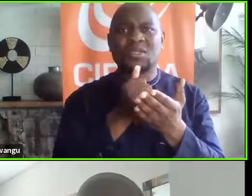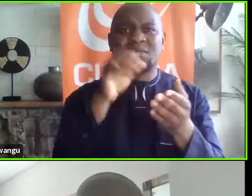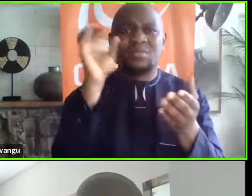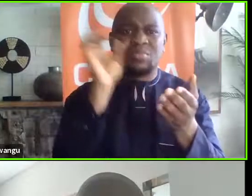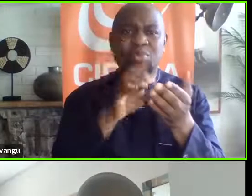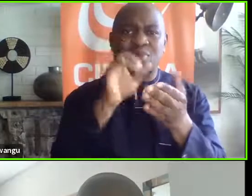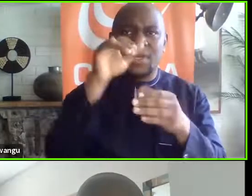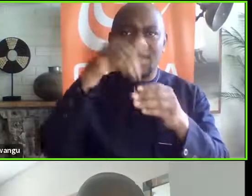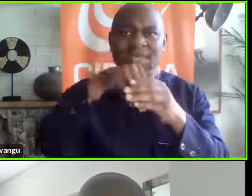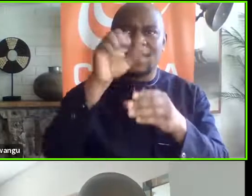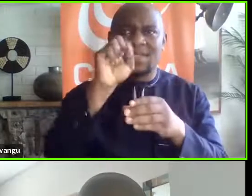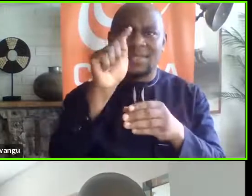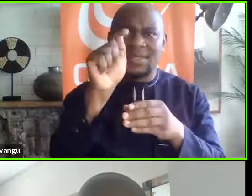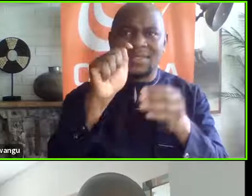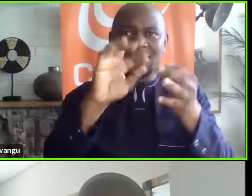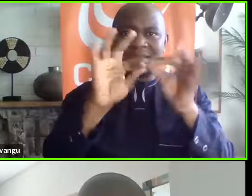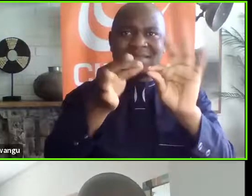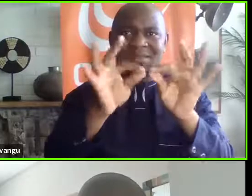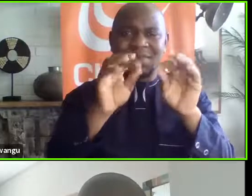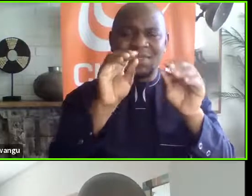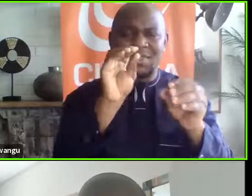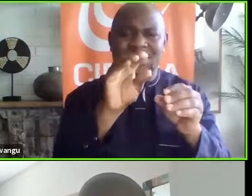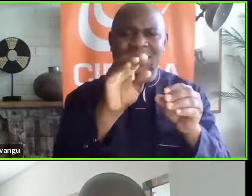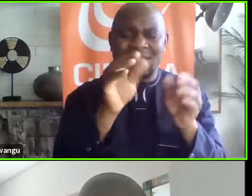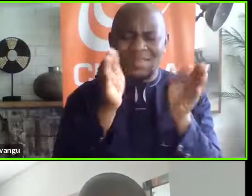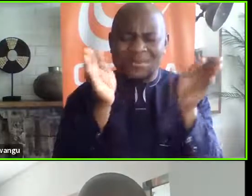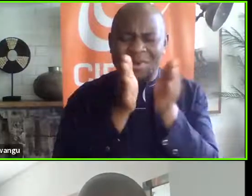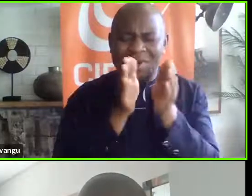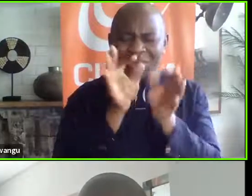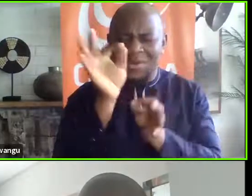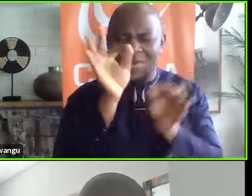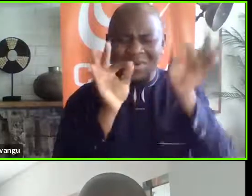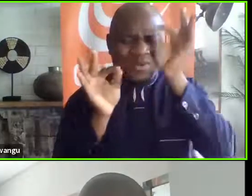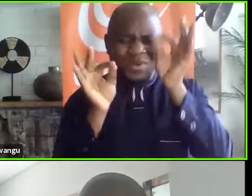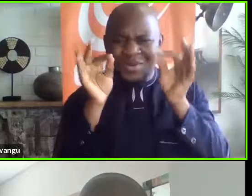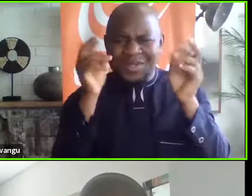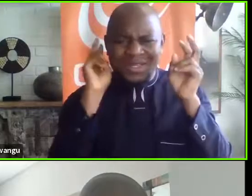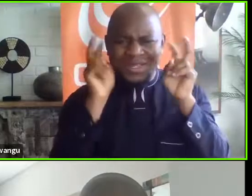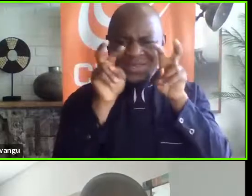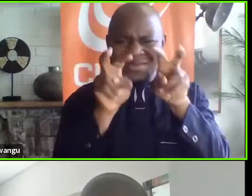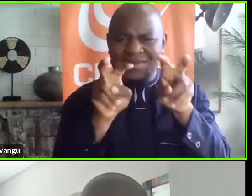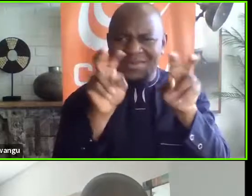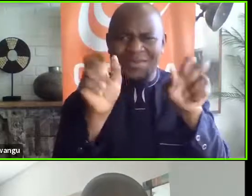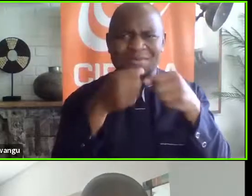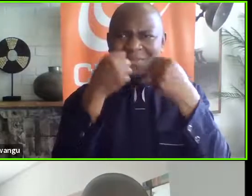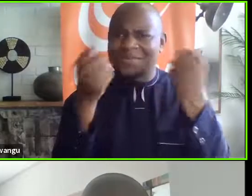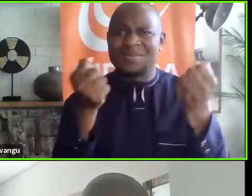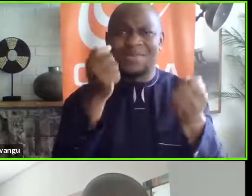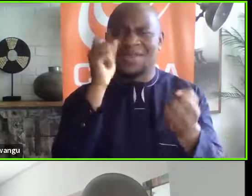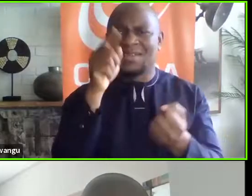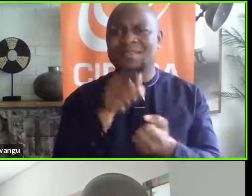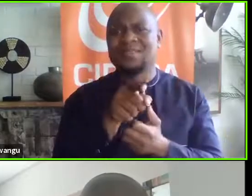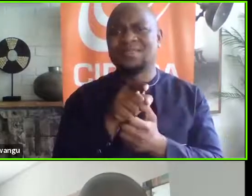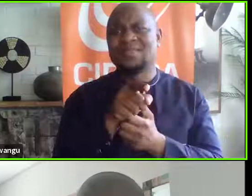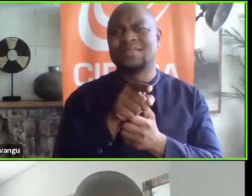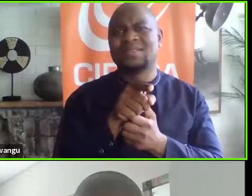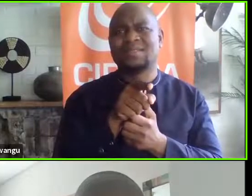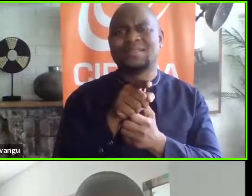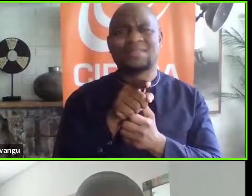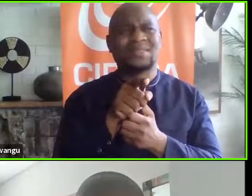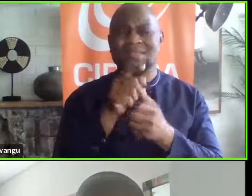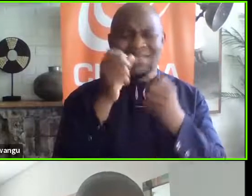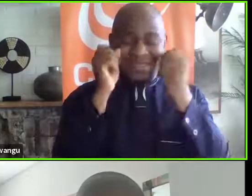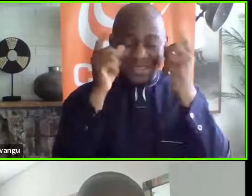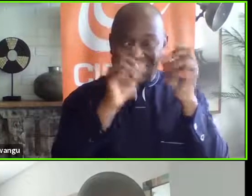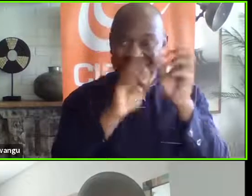these media houses, because when you have an inset interpreter on a smaller, in a very small